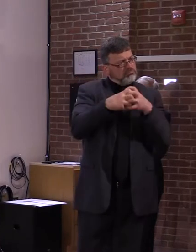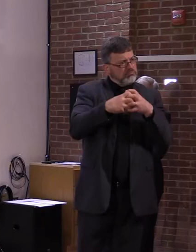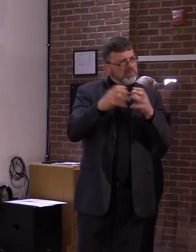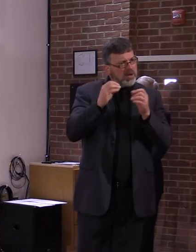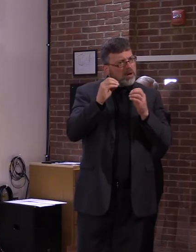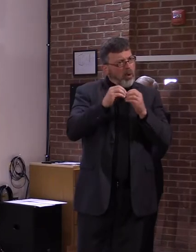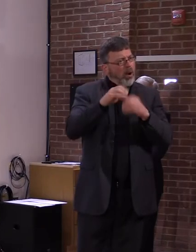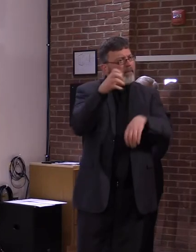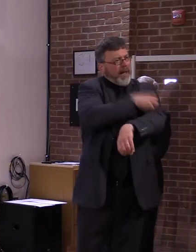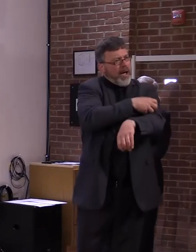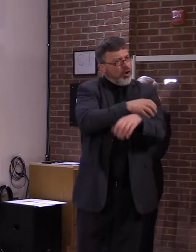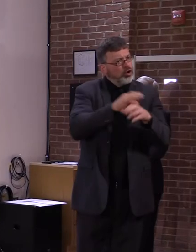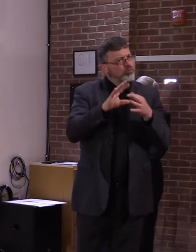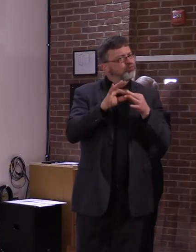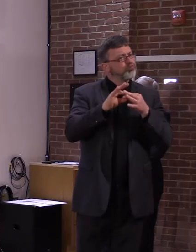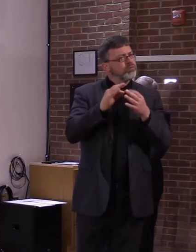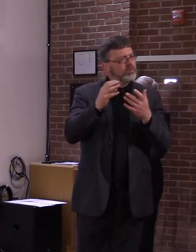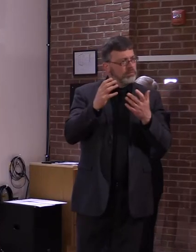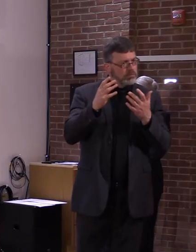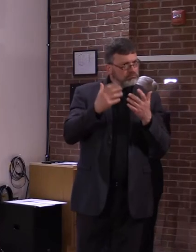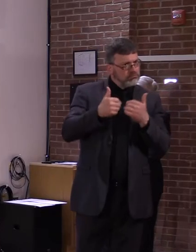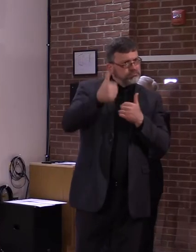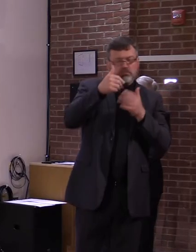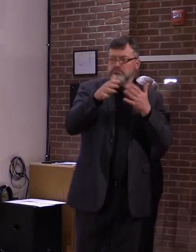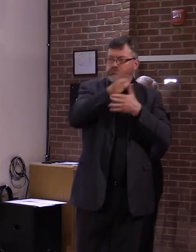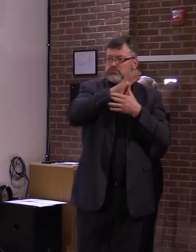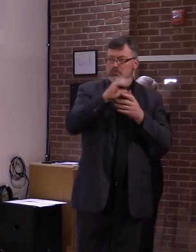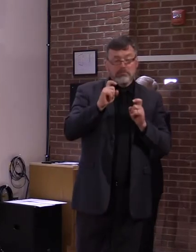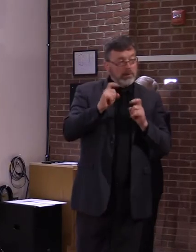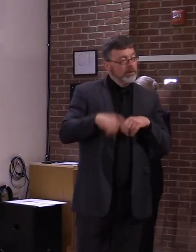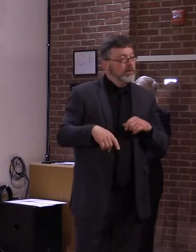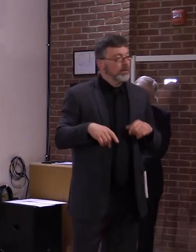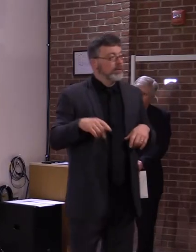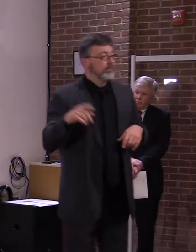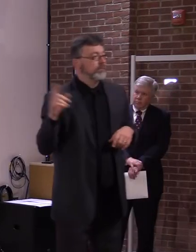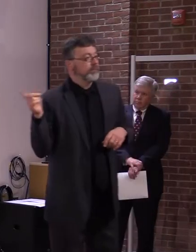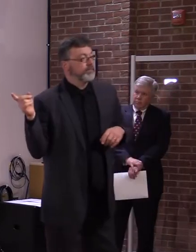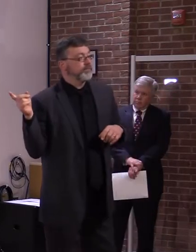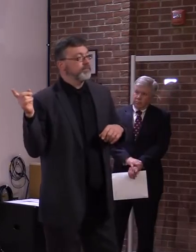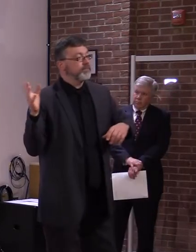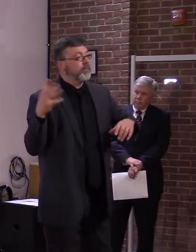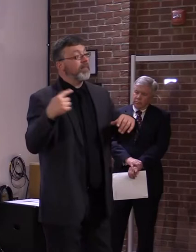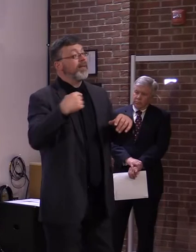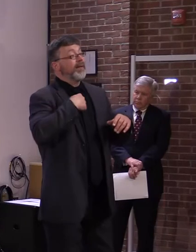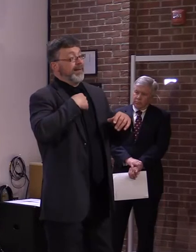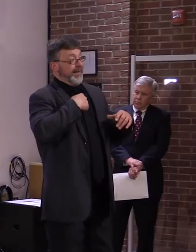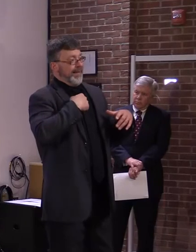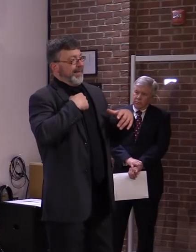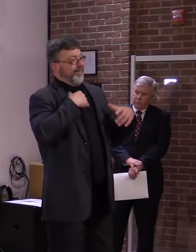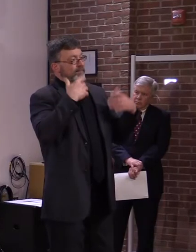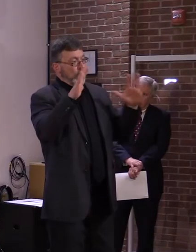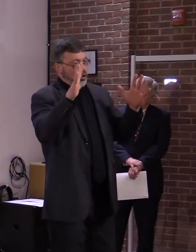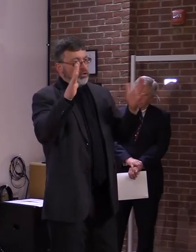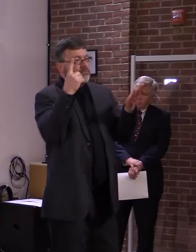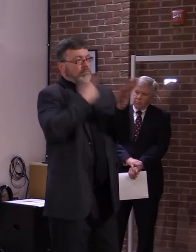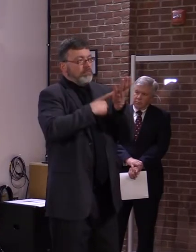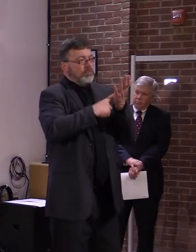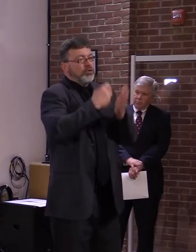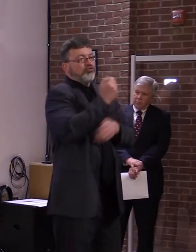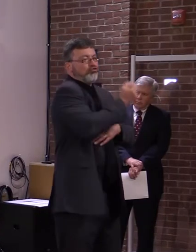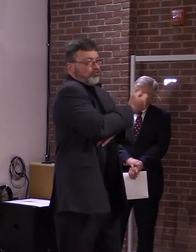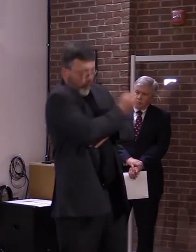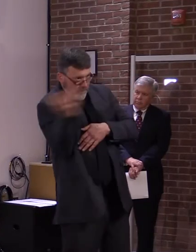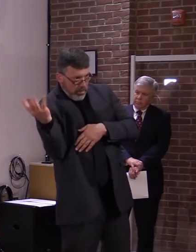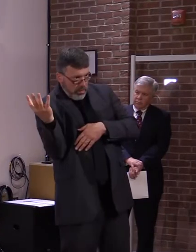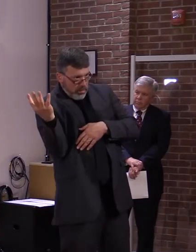on when the with these White House calls. That was one of my questions, and when could we expect, and what could we